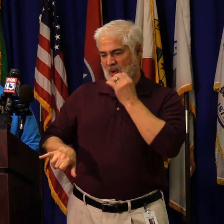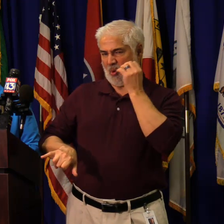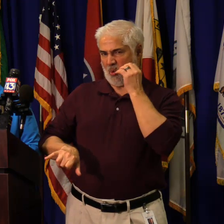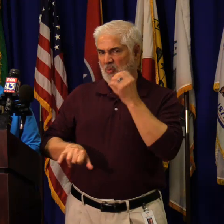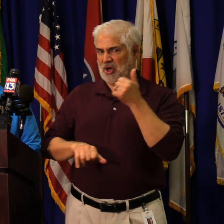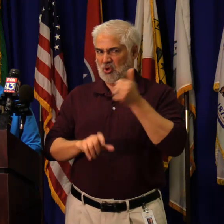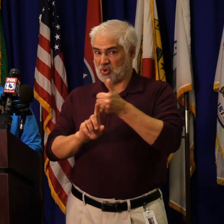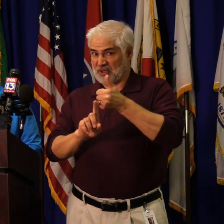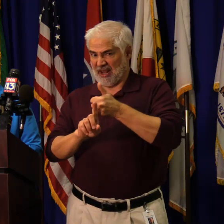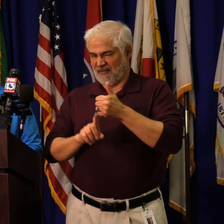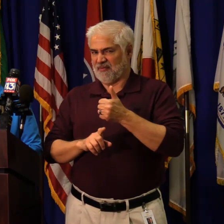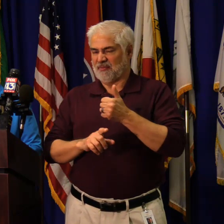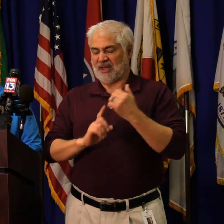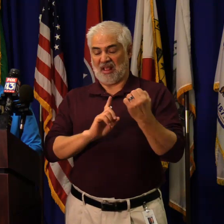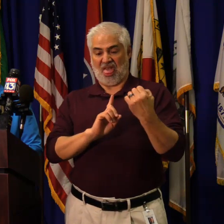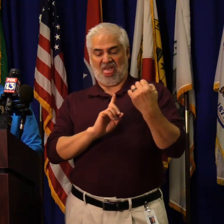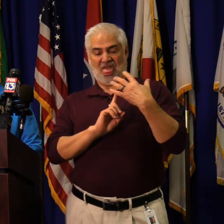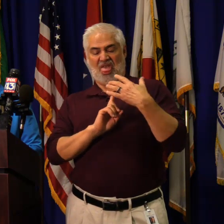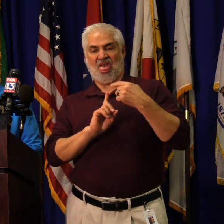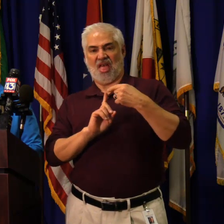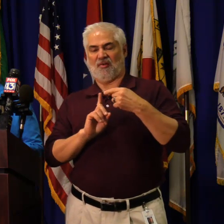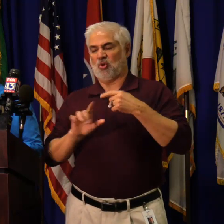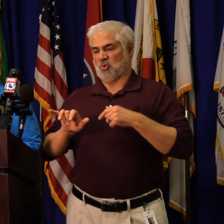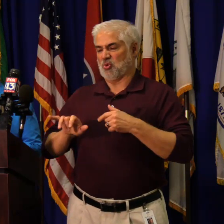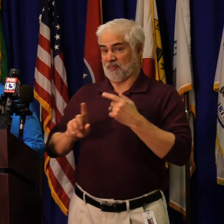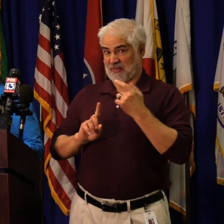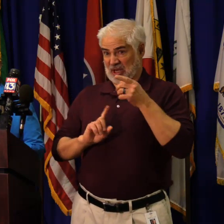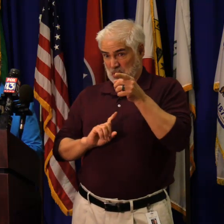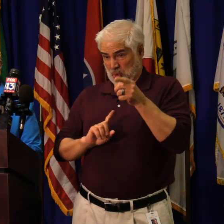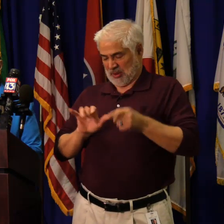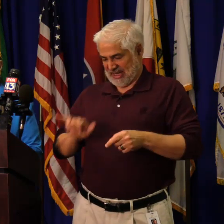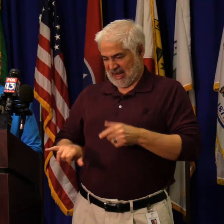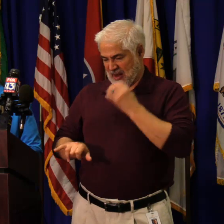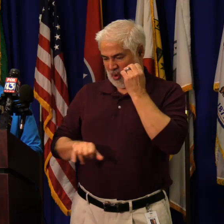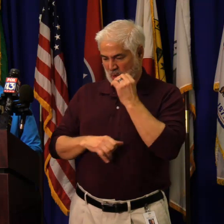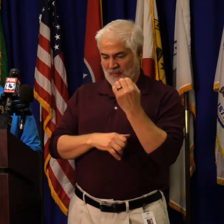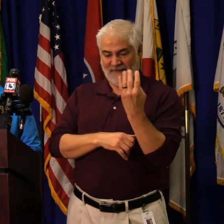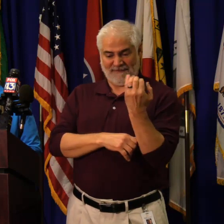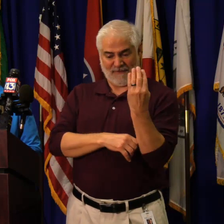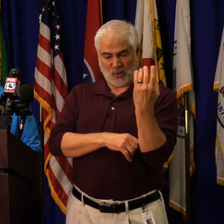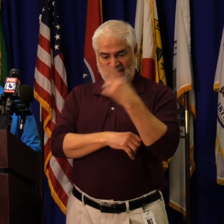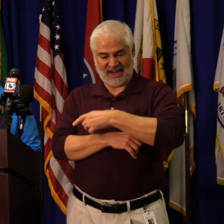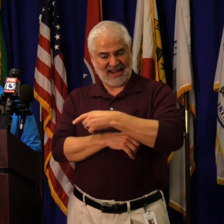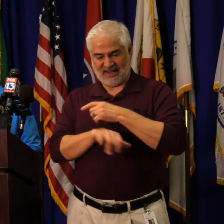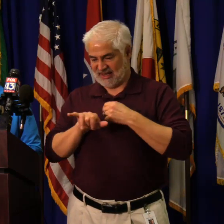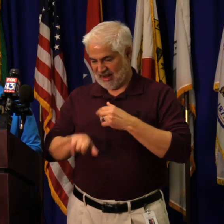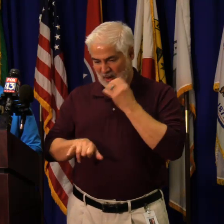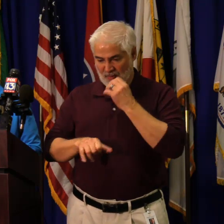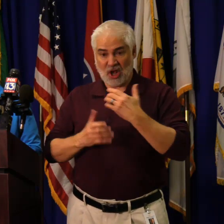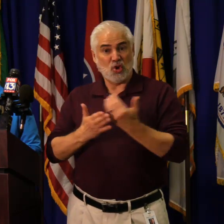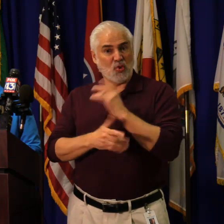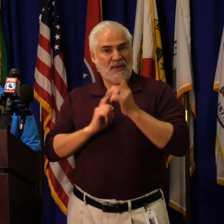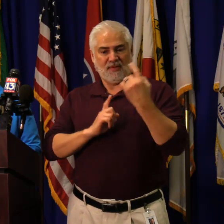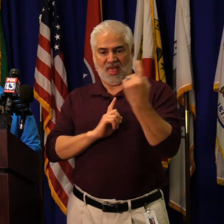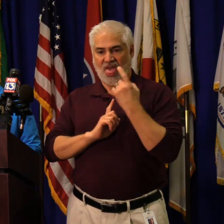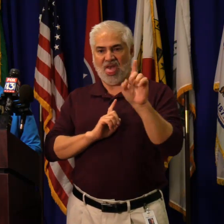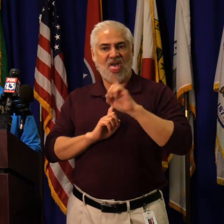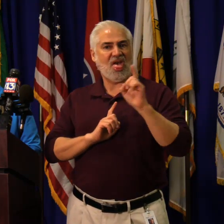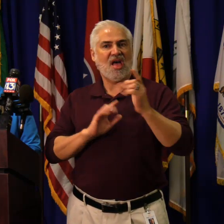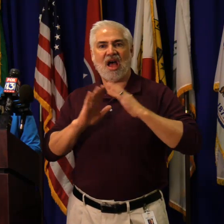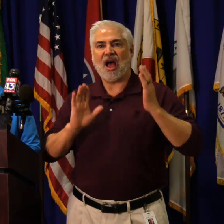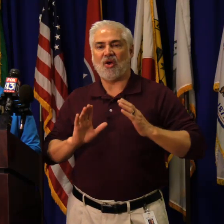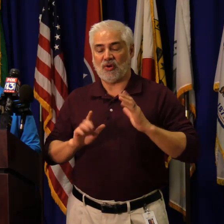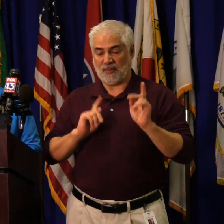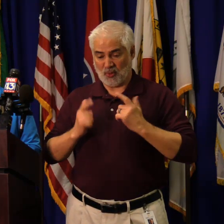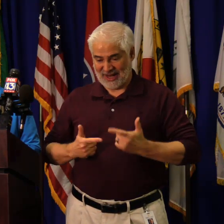days. And quarantine means that you remain home. No one comes in and out, and no one new comes in and out of your house. Those who